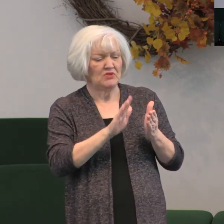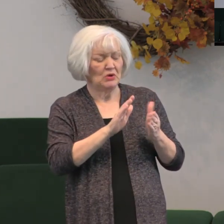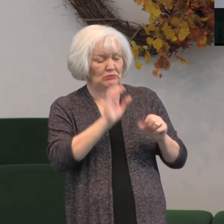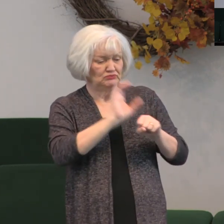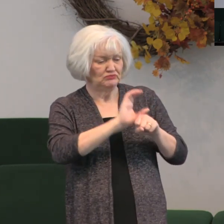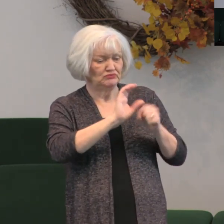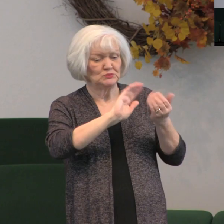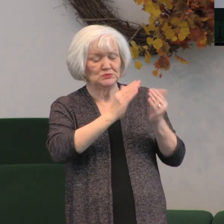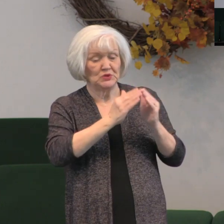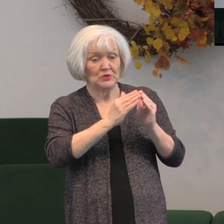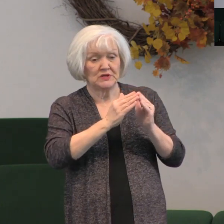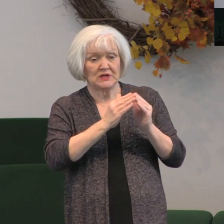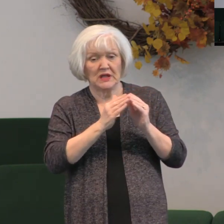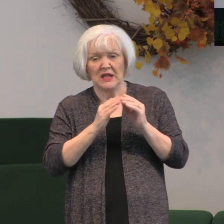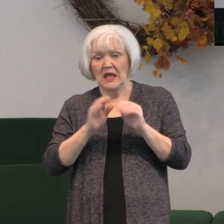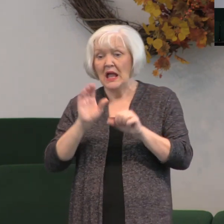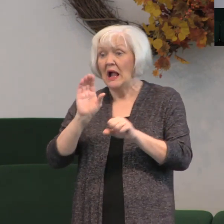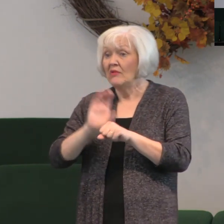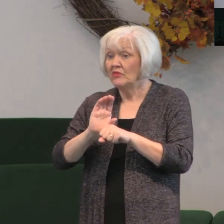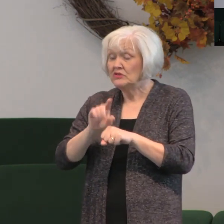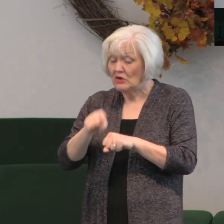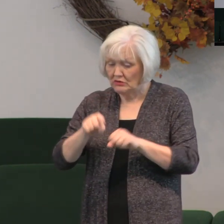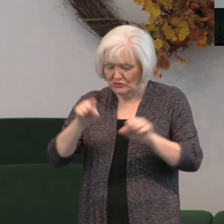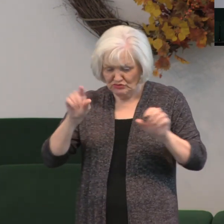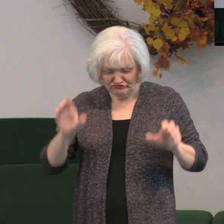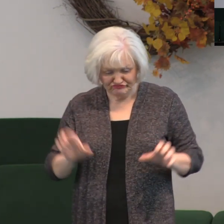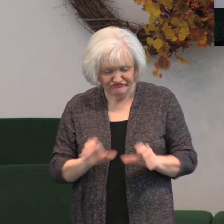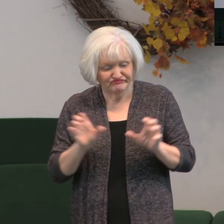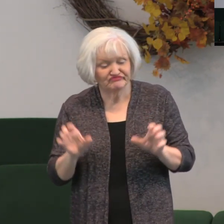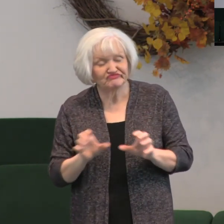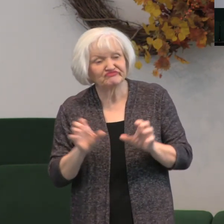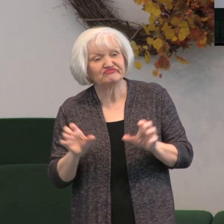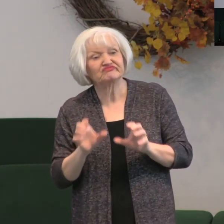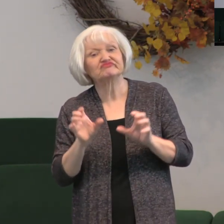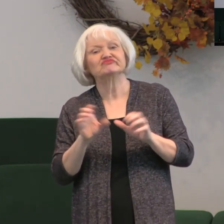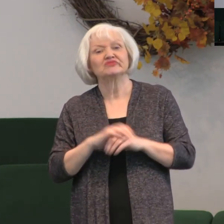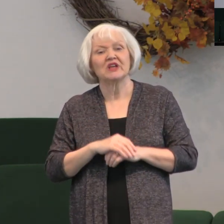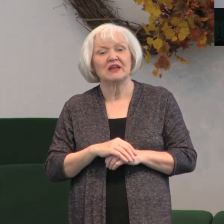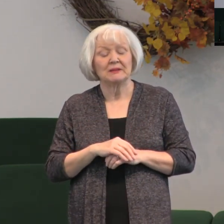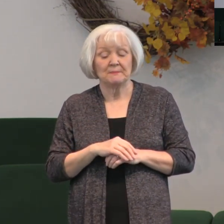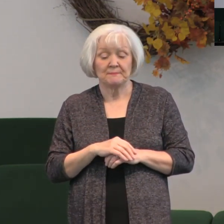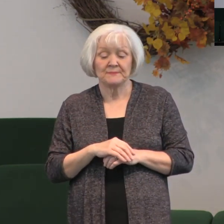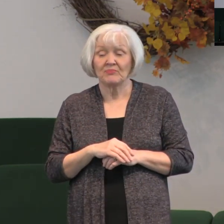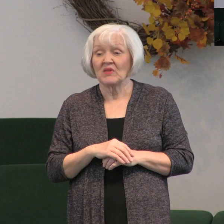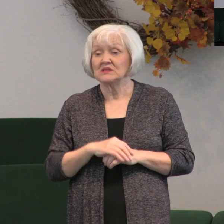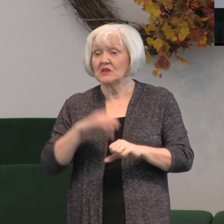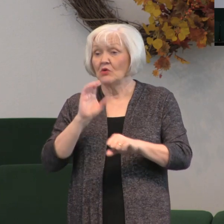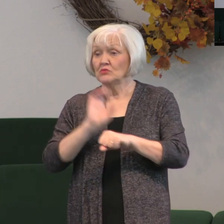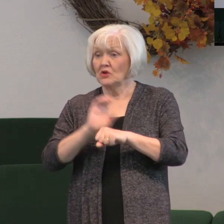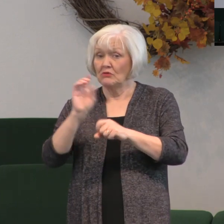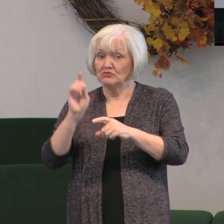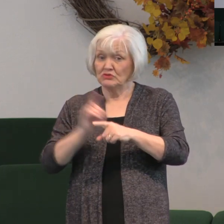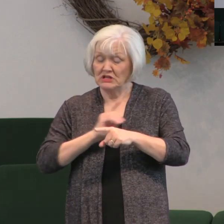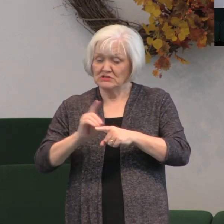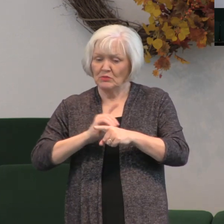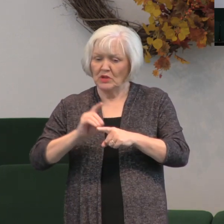apparently the church took action on it and they took this church discipline seriously